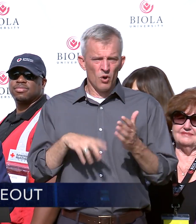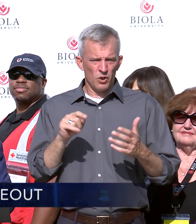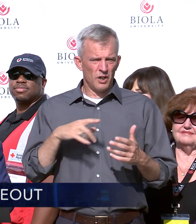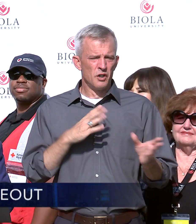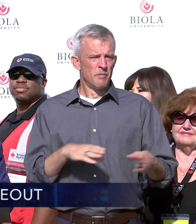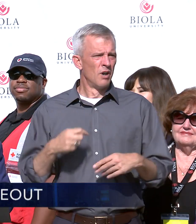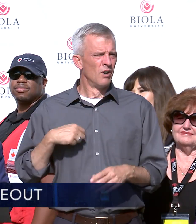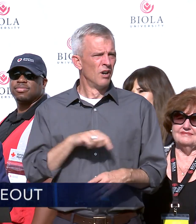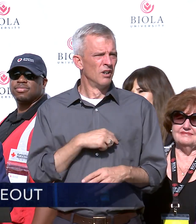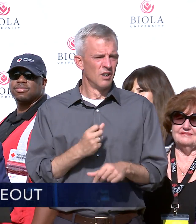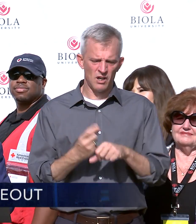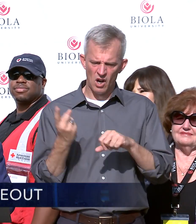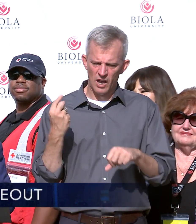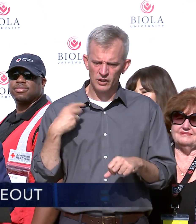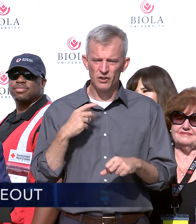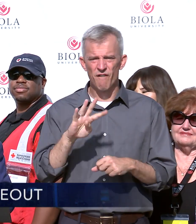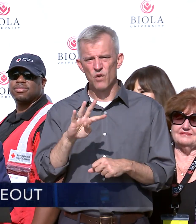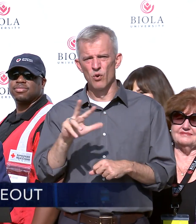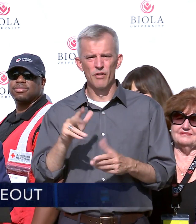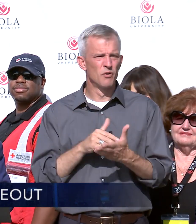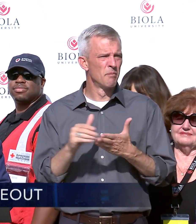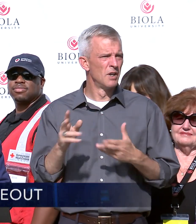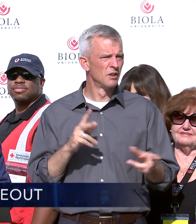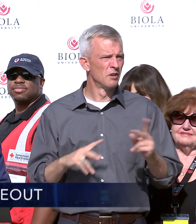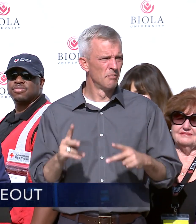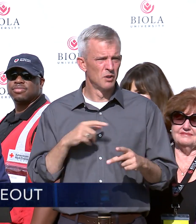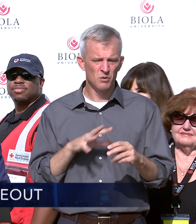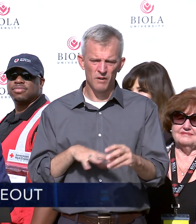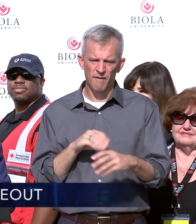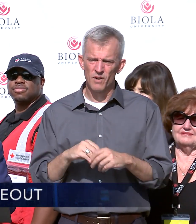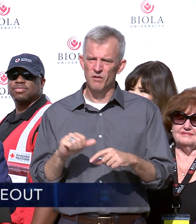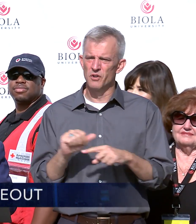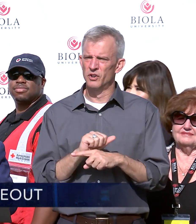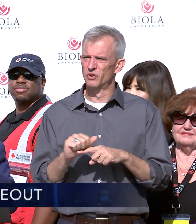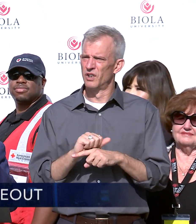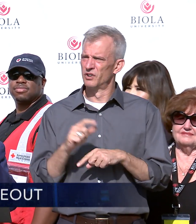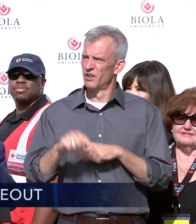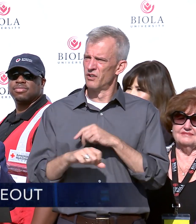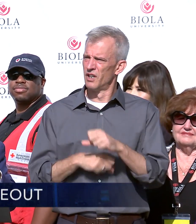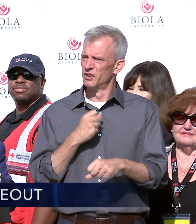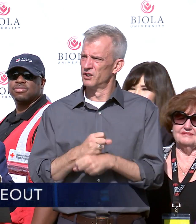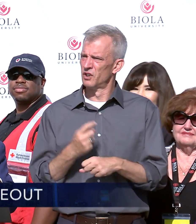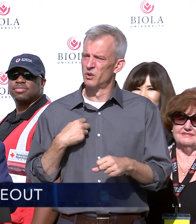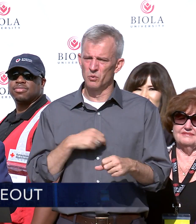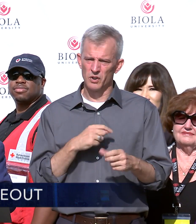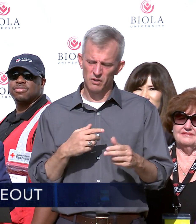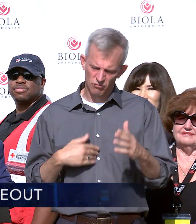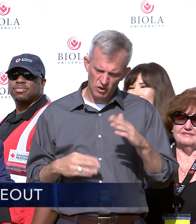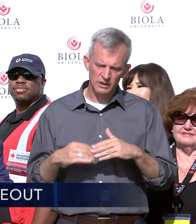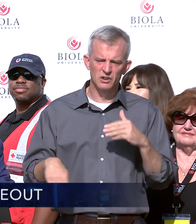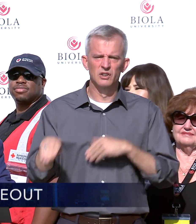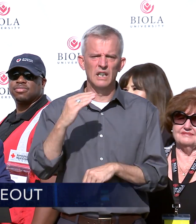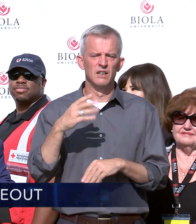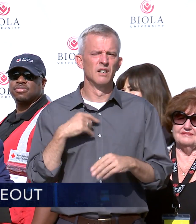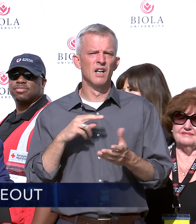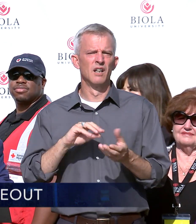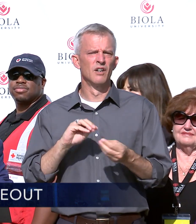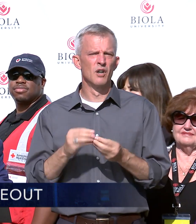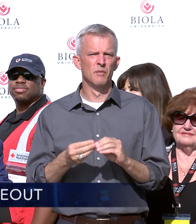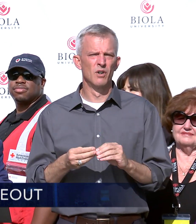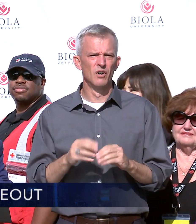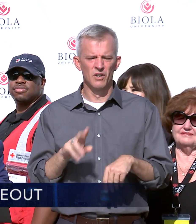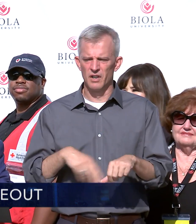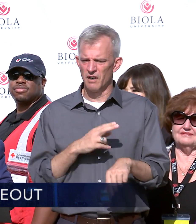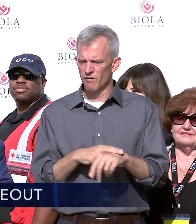43 million people participated in the Great ShakeOut earthquake drills. And this year, we're going to exceed that number. And of course,